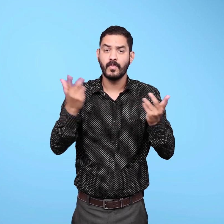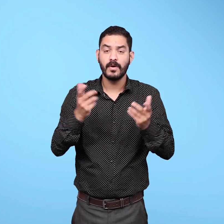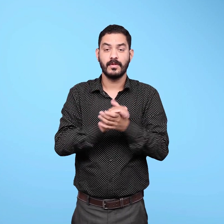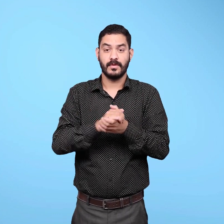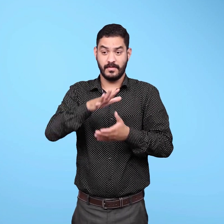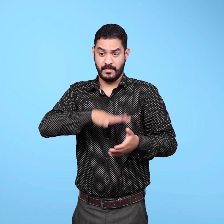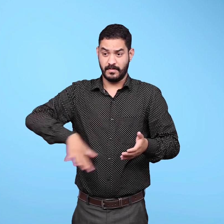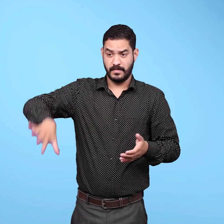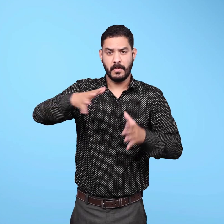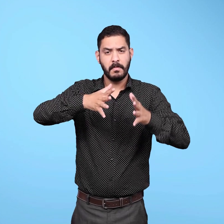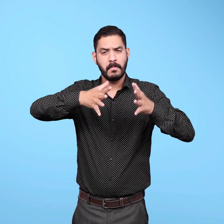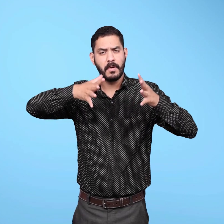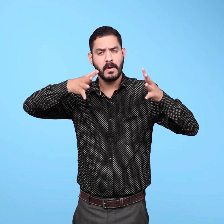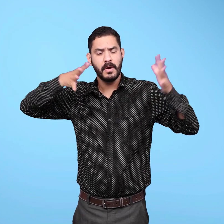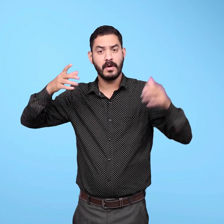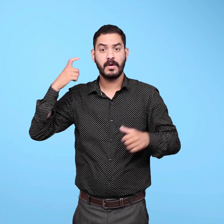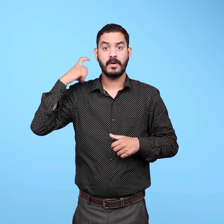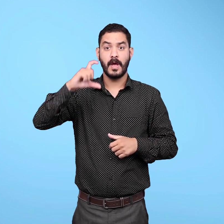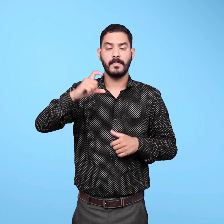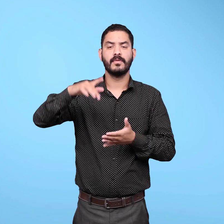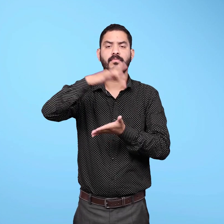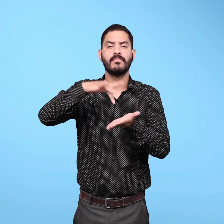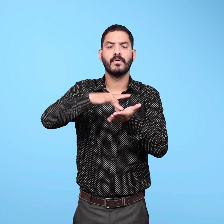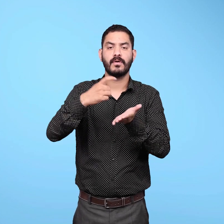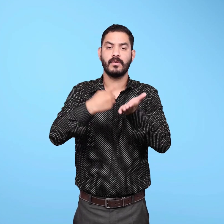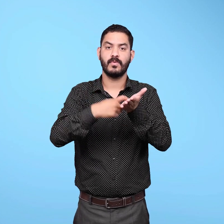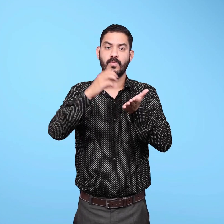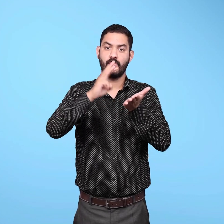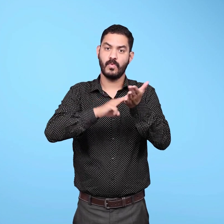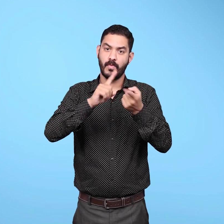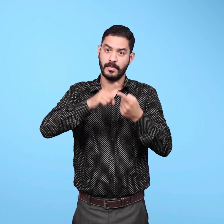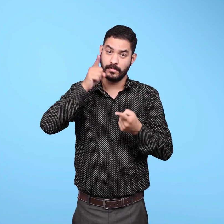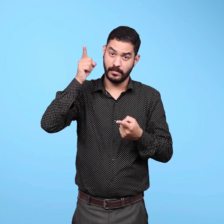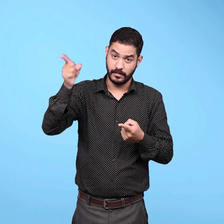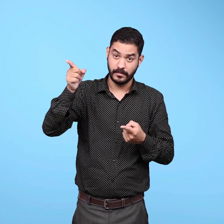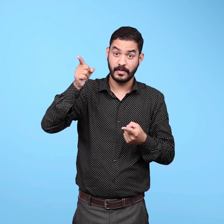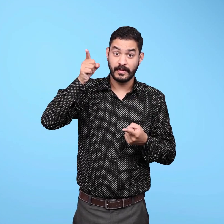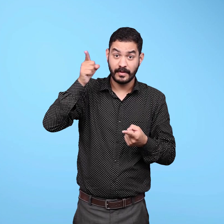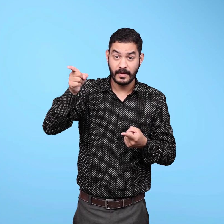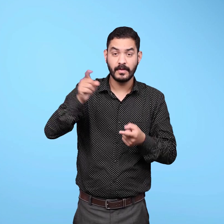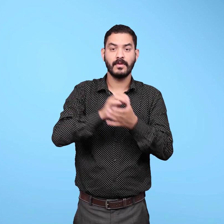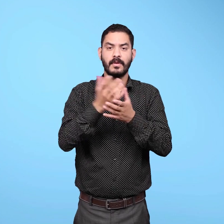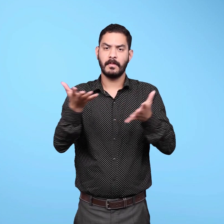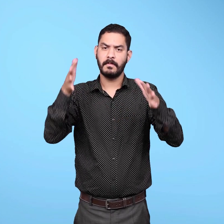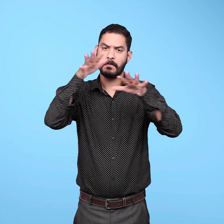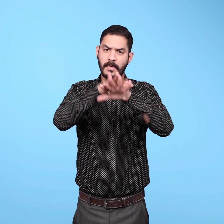Rome was the capital of one of the largest empires, one that spread across Europe,